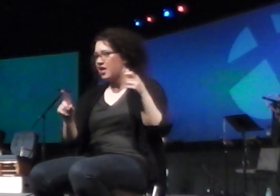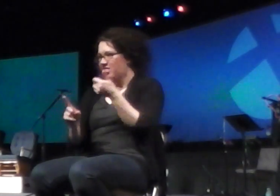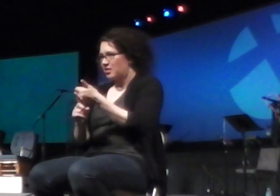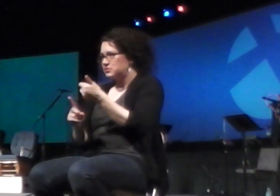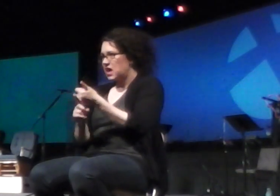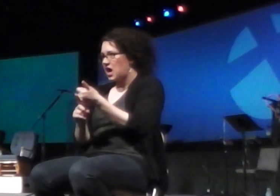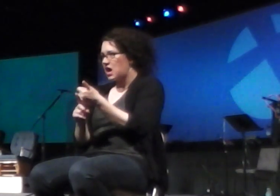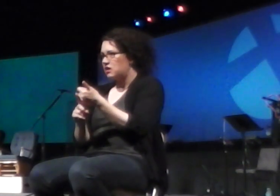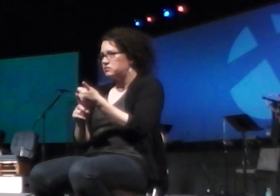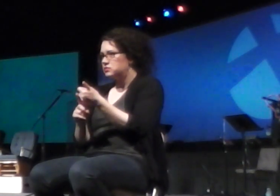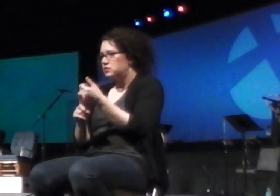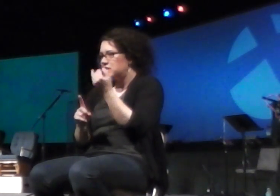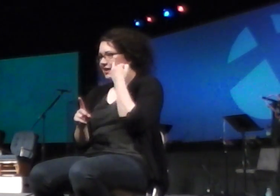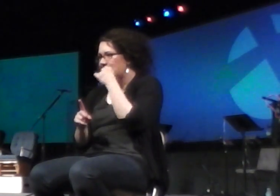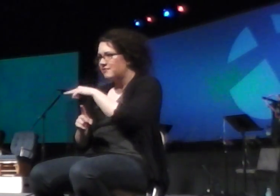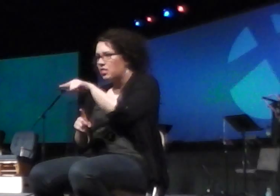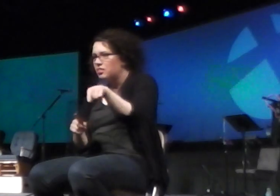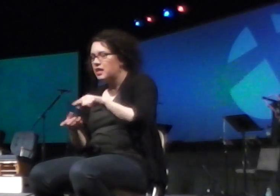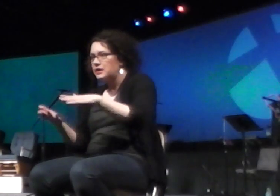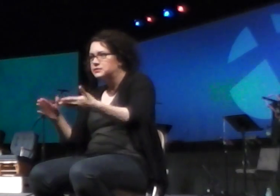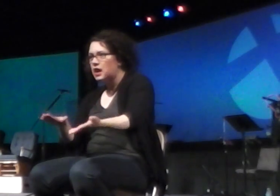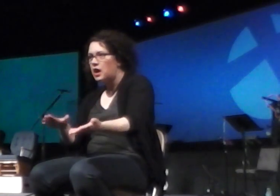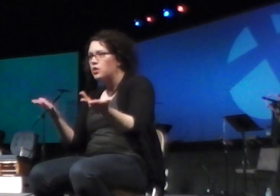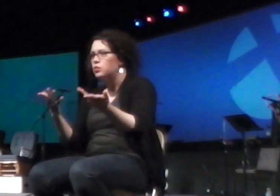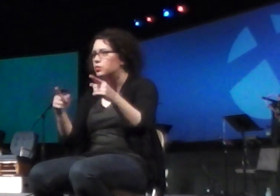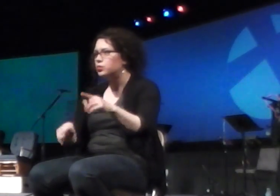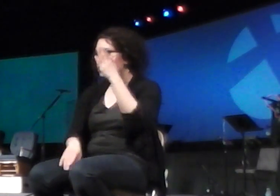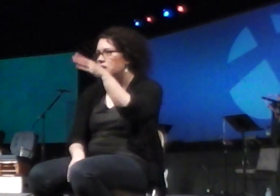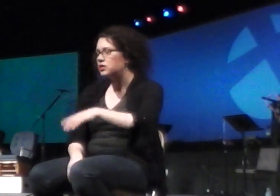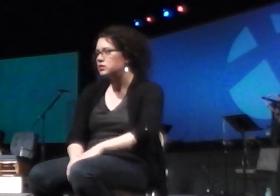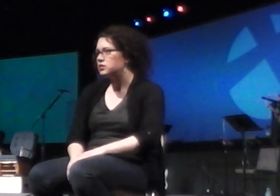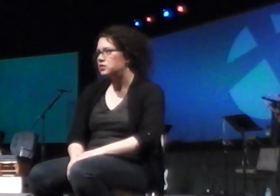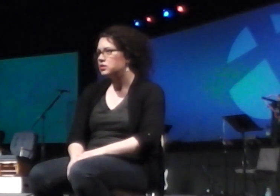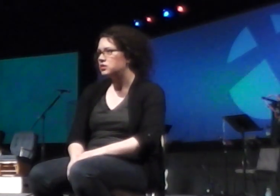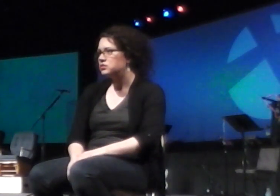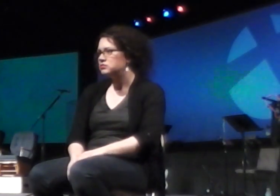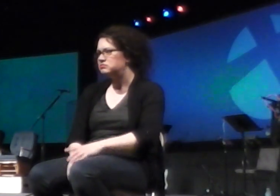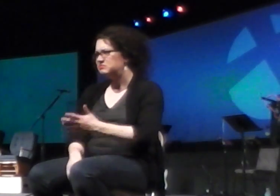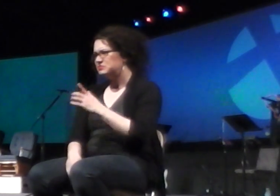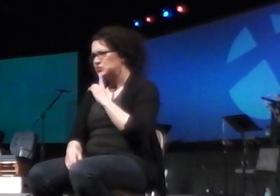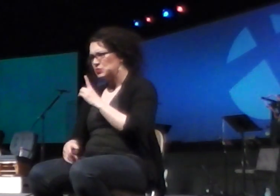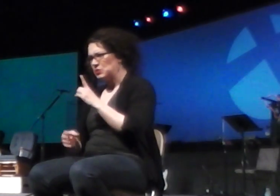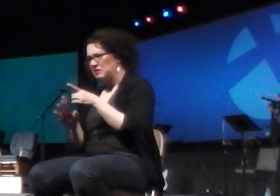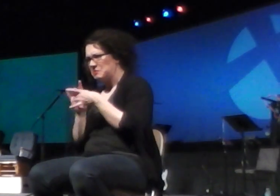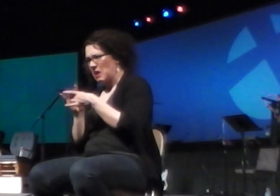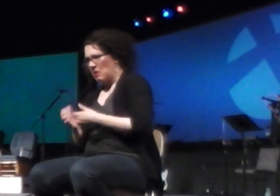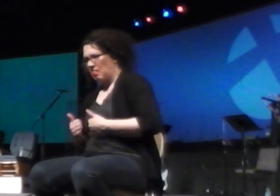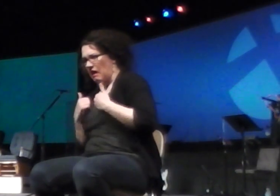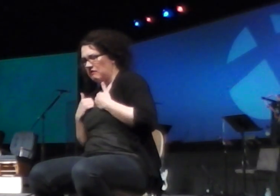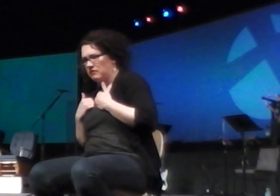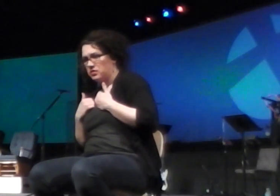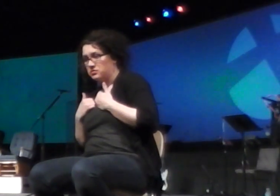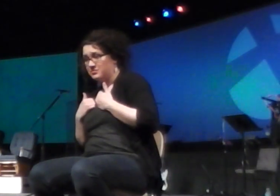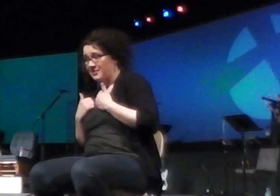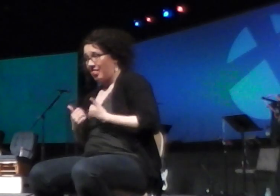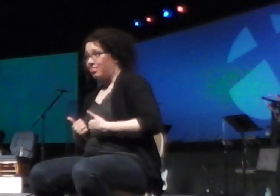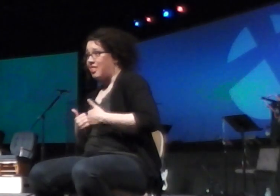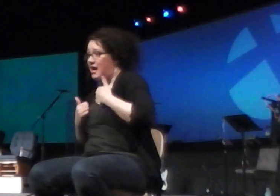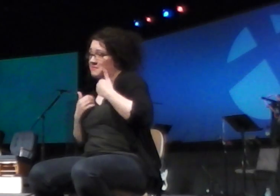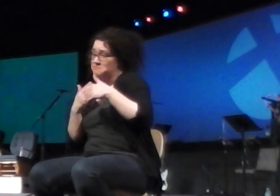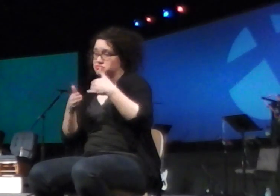own mortality. They're wrestling with this truth about life, that a part of life is